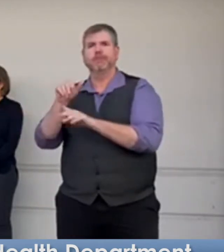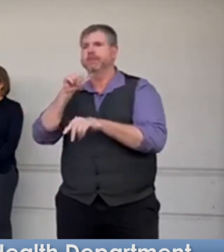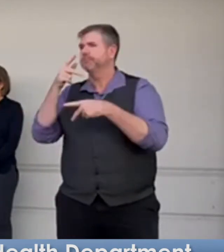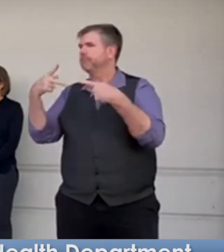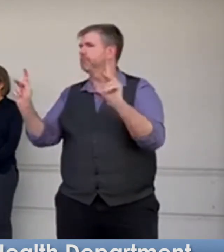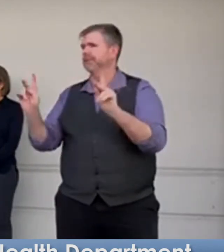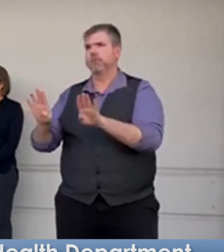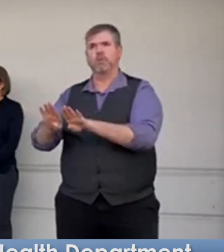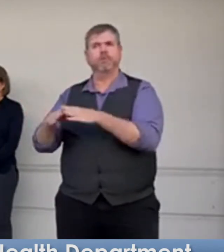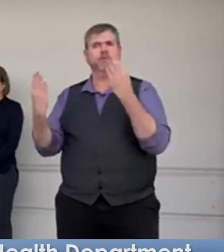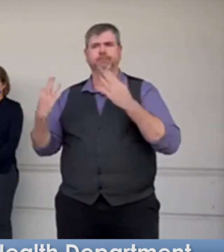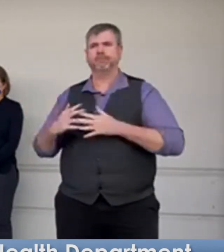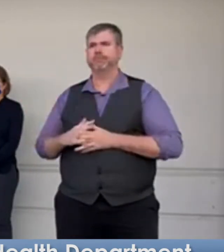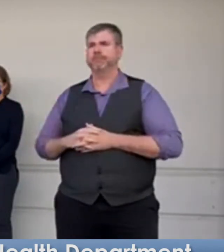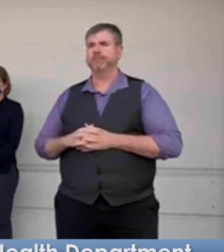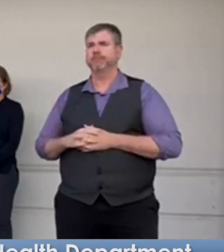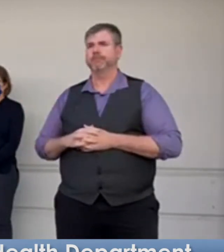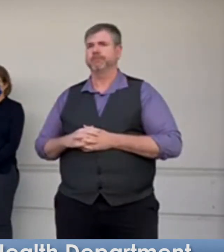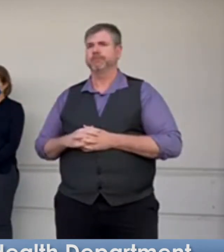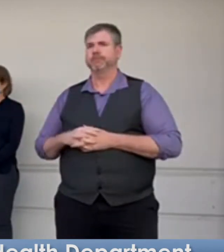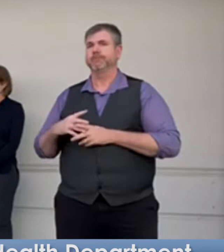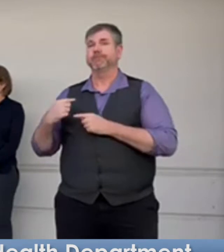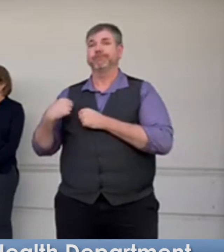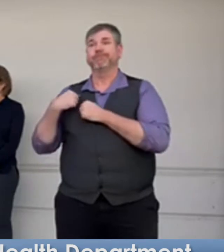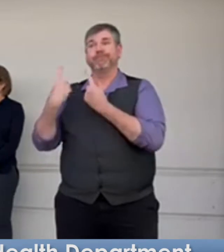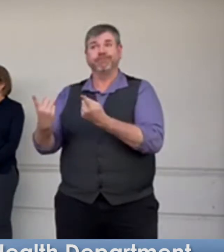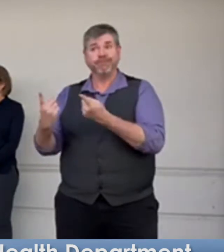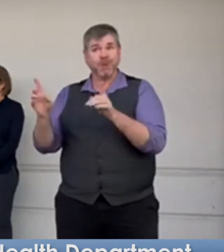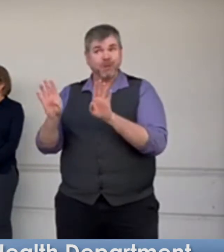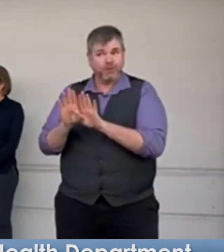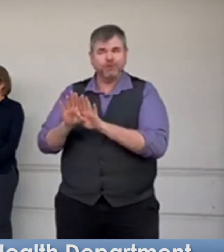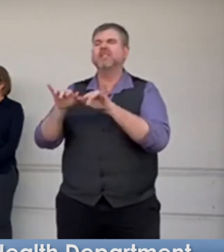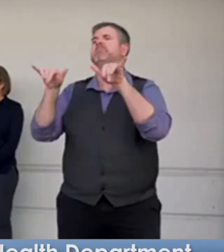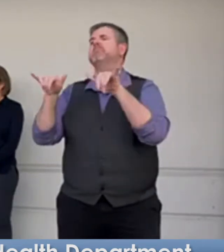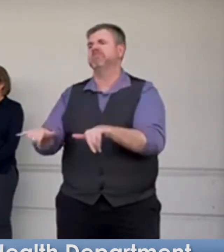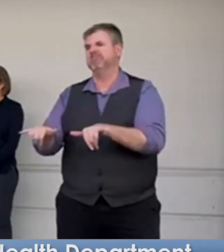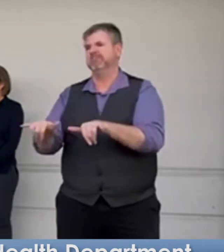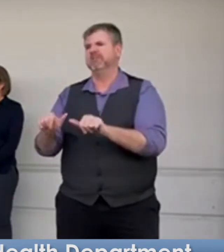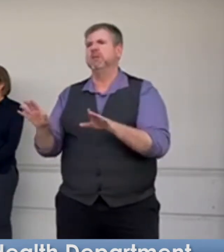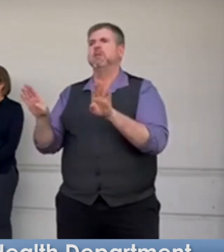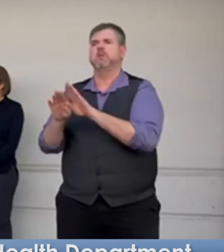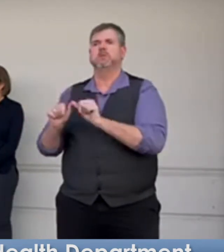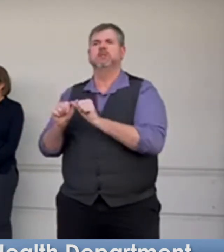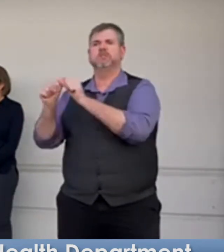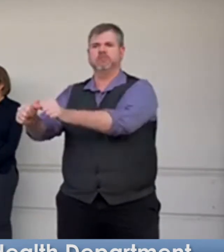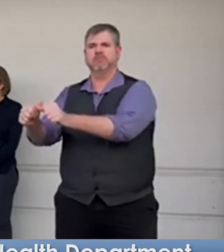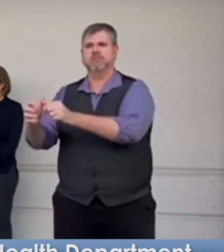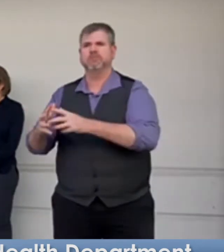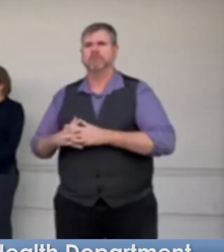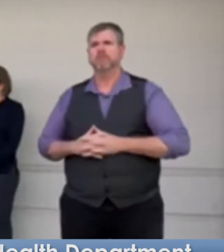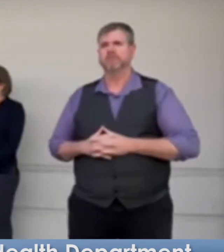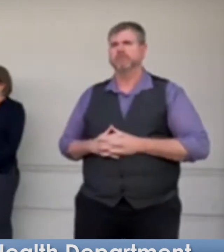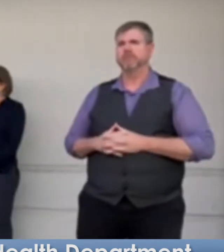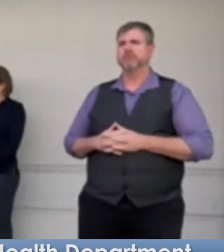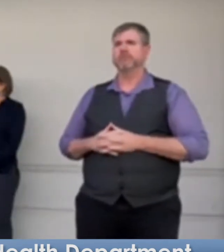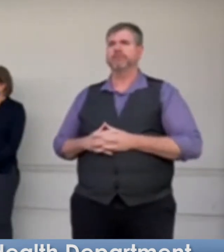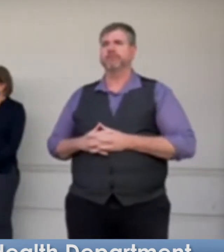once again, schools that have not yet opened cannot open in the purple tier. Schools that have already